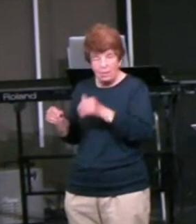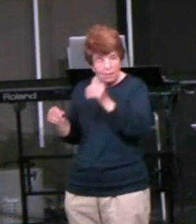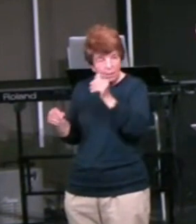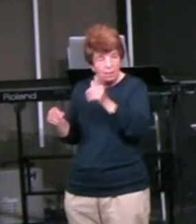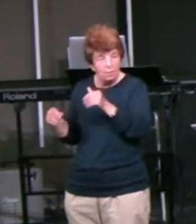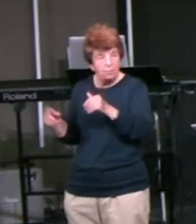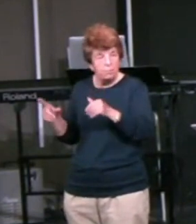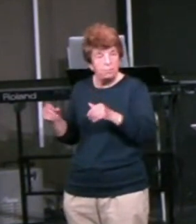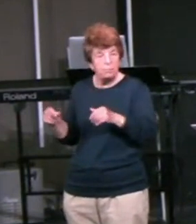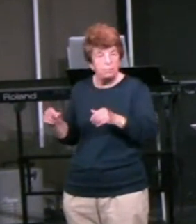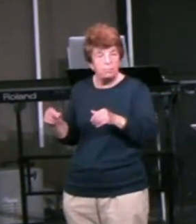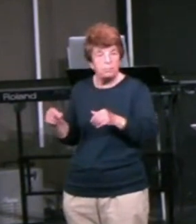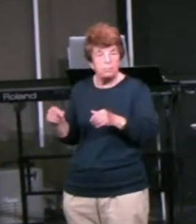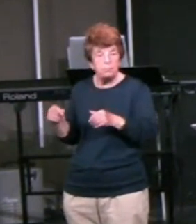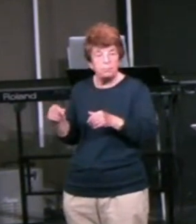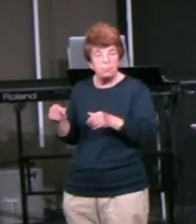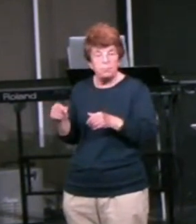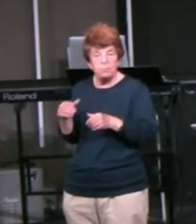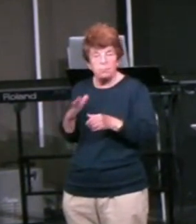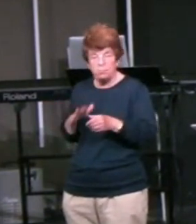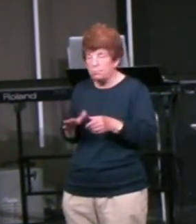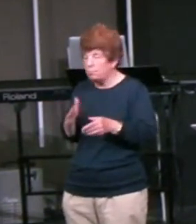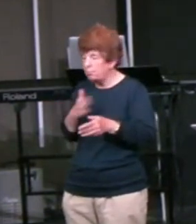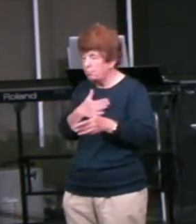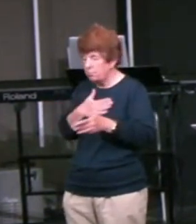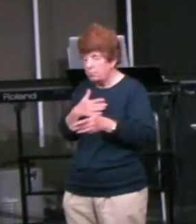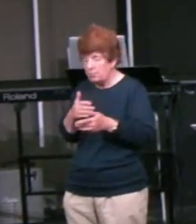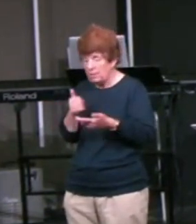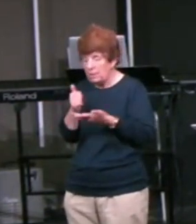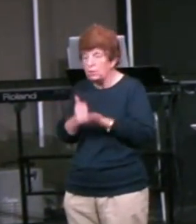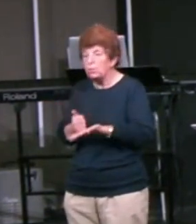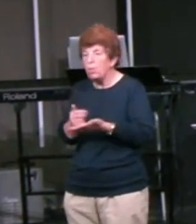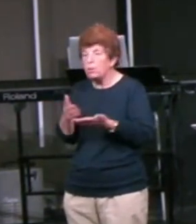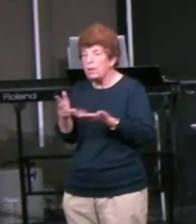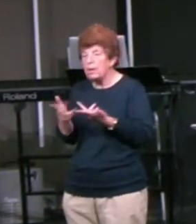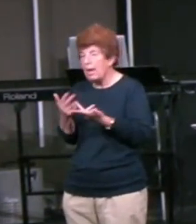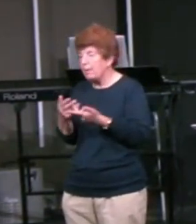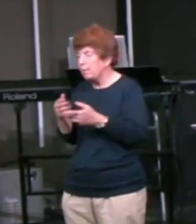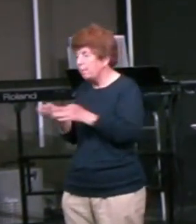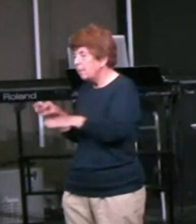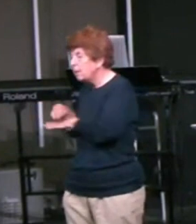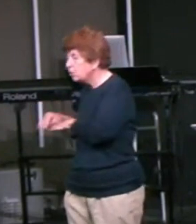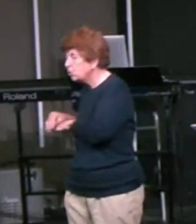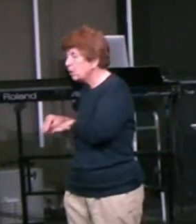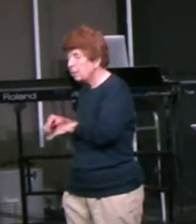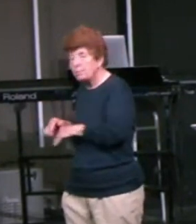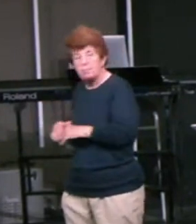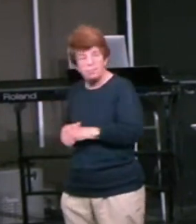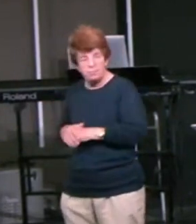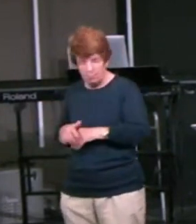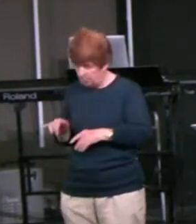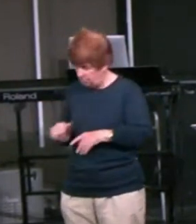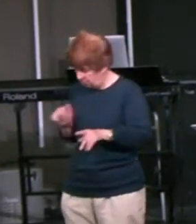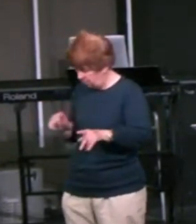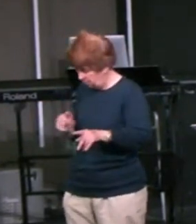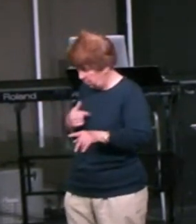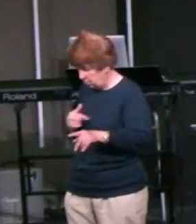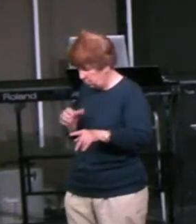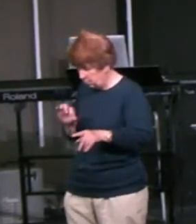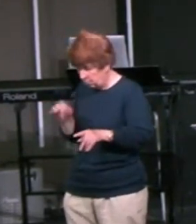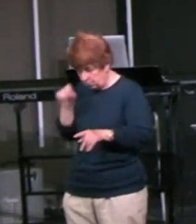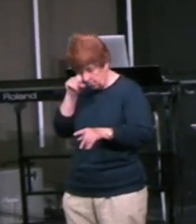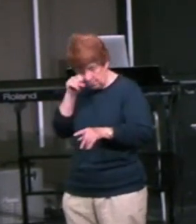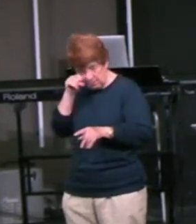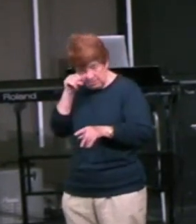felt constrained to support another ministry and they'd like you to contribute toward it. I thought, that's okay. I don't mind